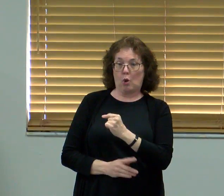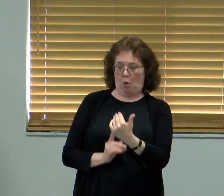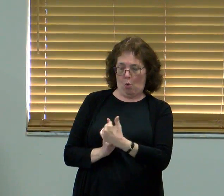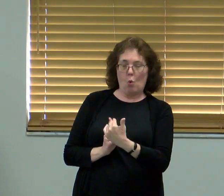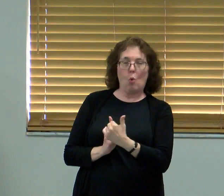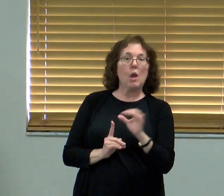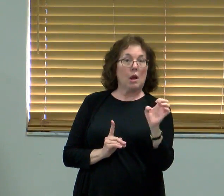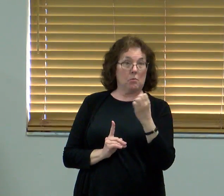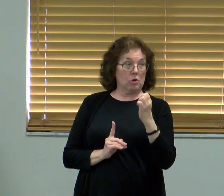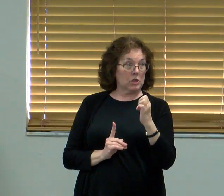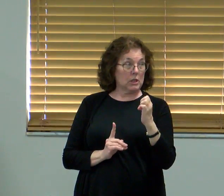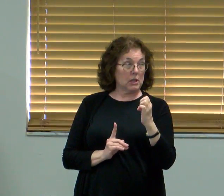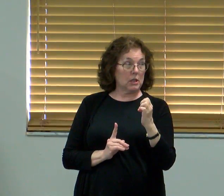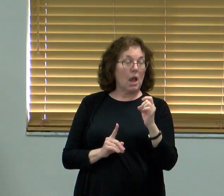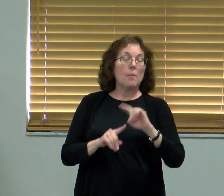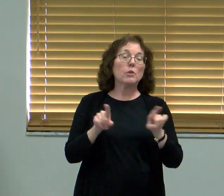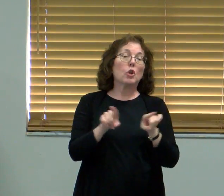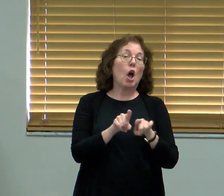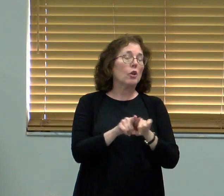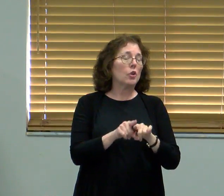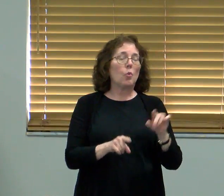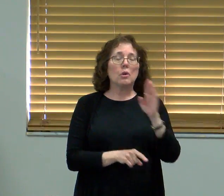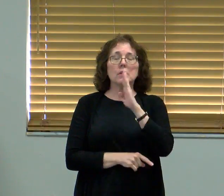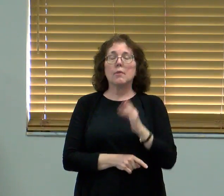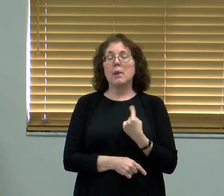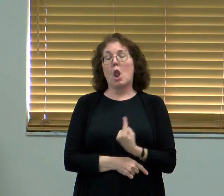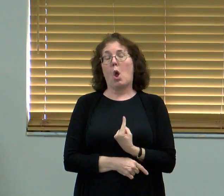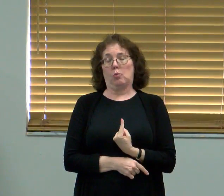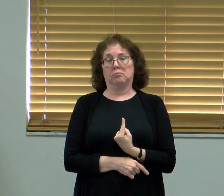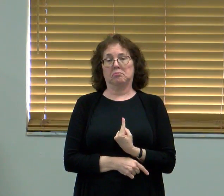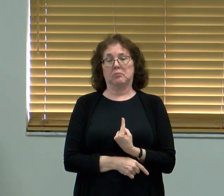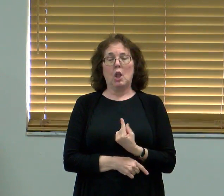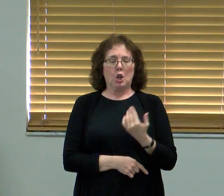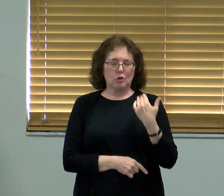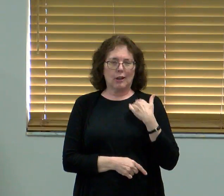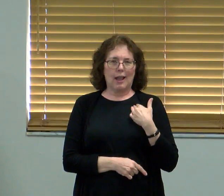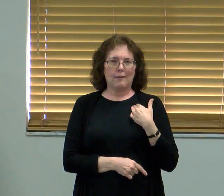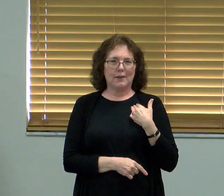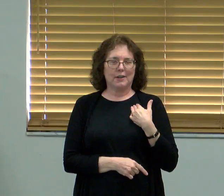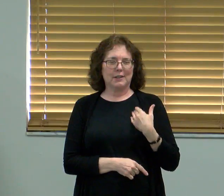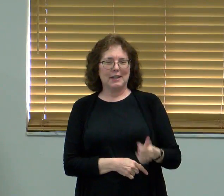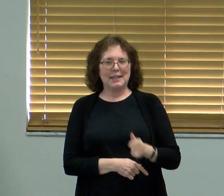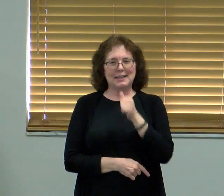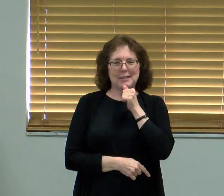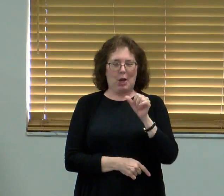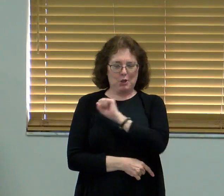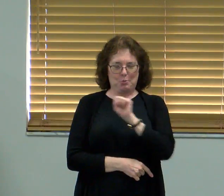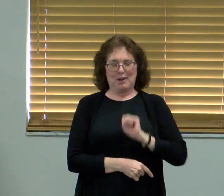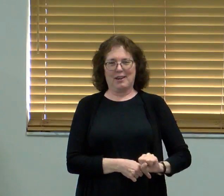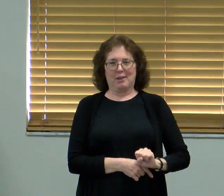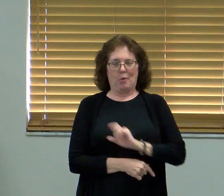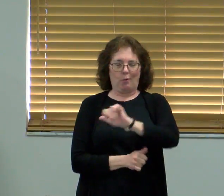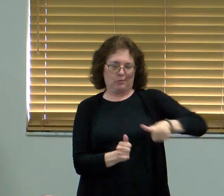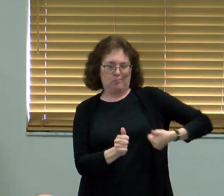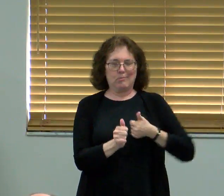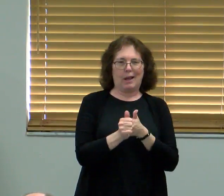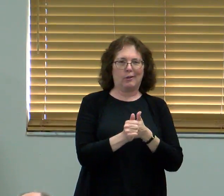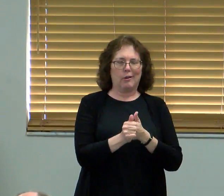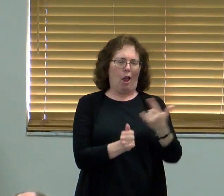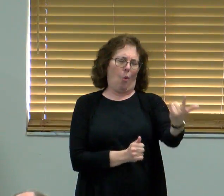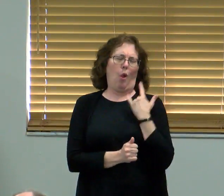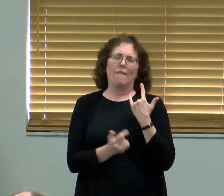to emergencies, but also that she will never be alone. She will have her secret superhero who will always have her back and will love